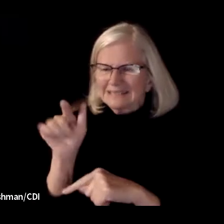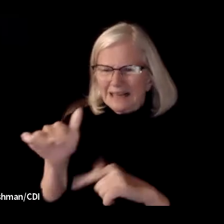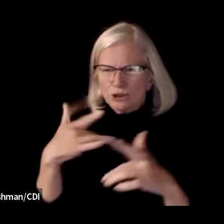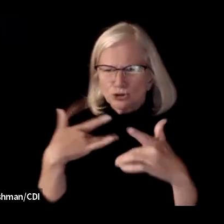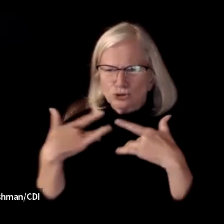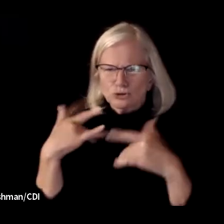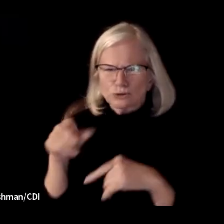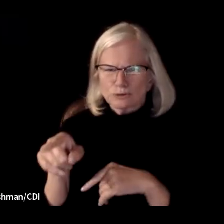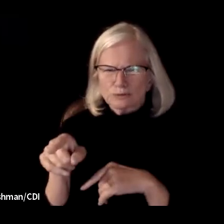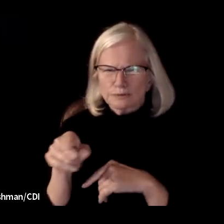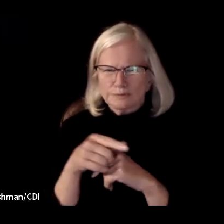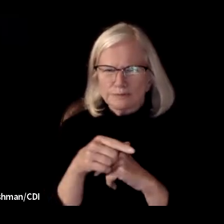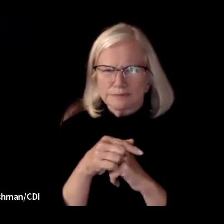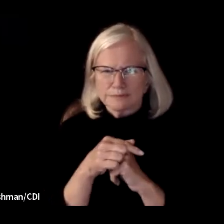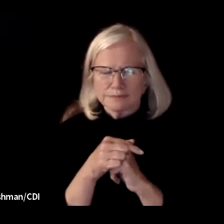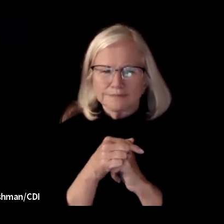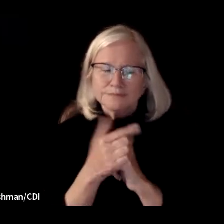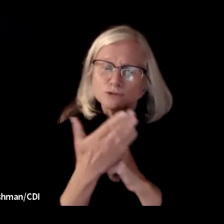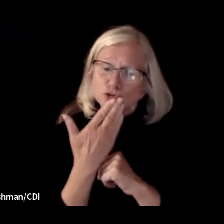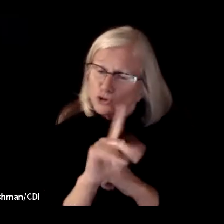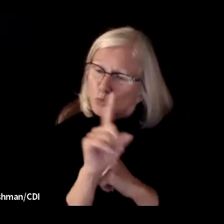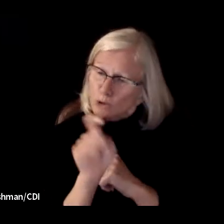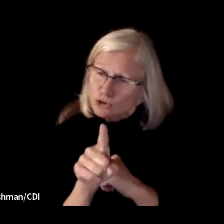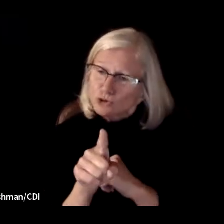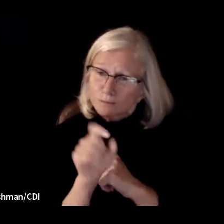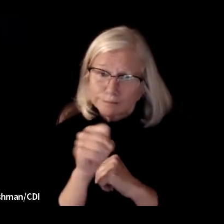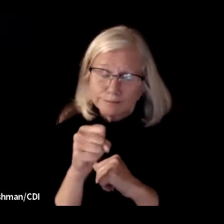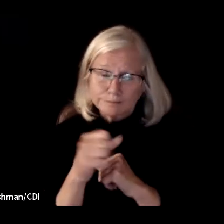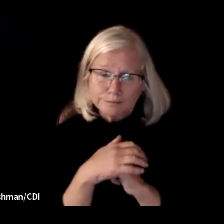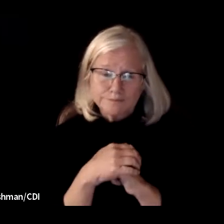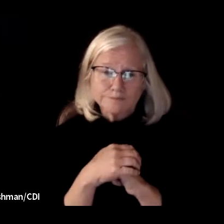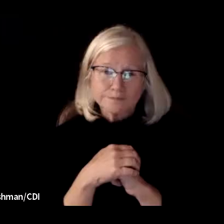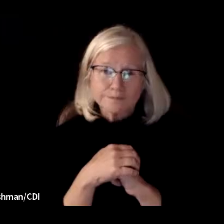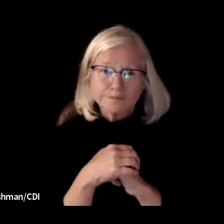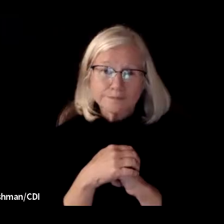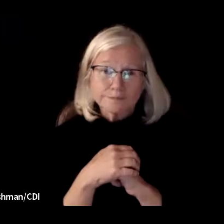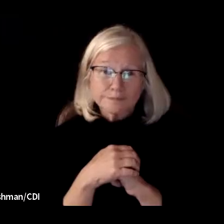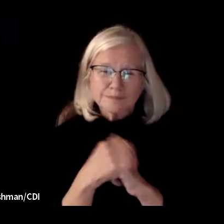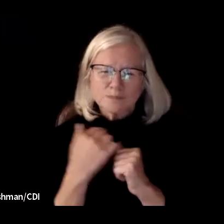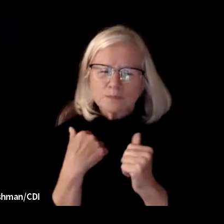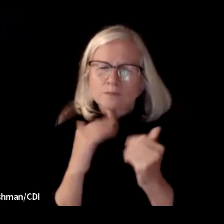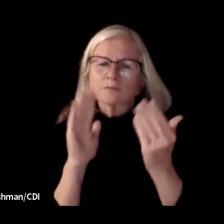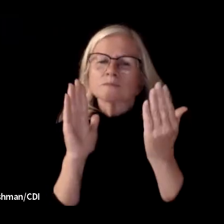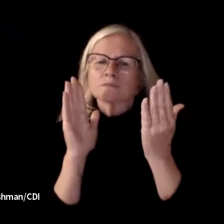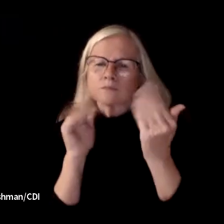question. We hope, and some of the